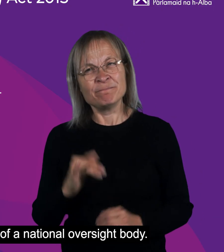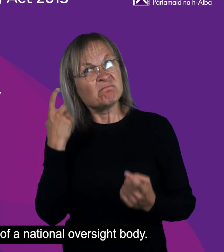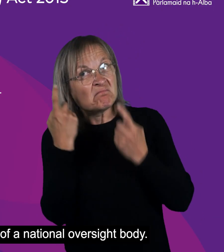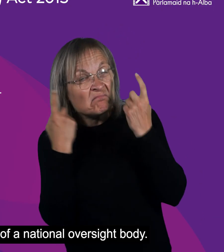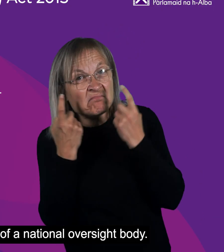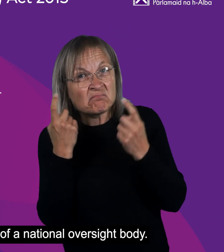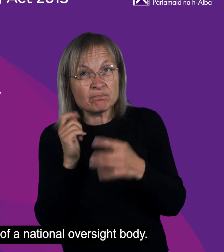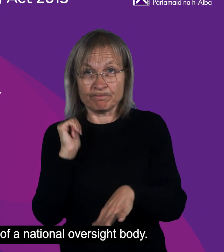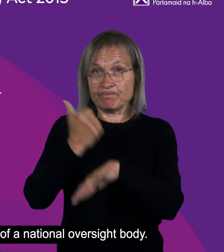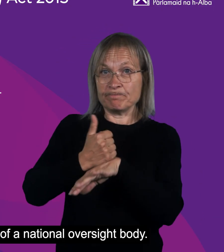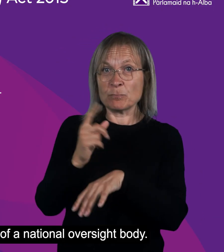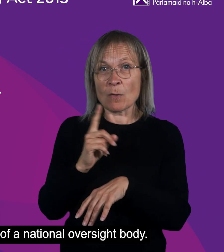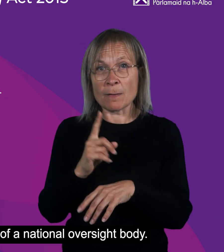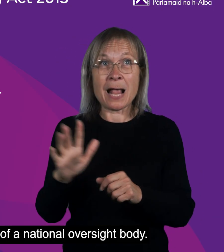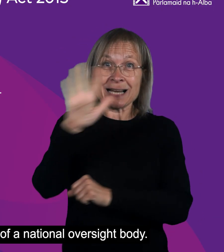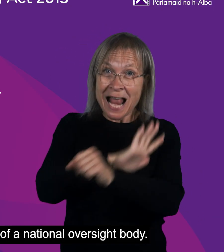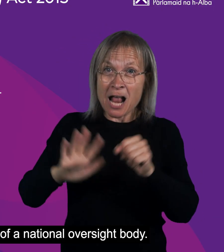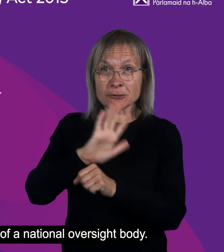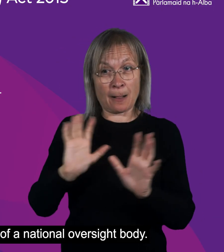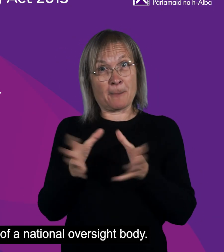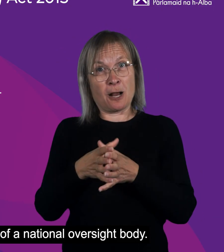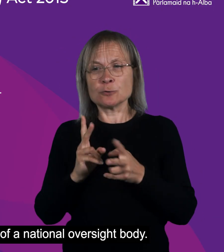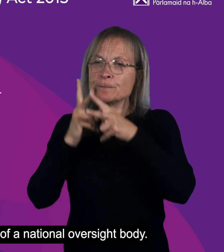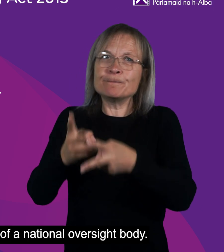Considering the establishment of a national oversight body.